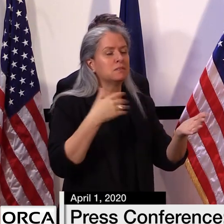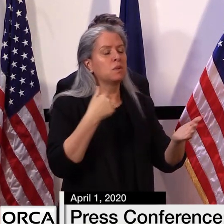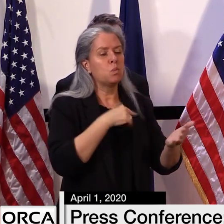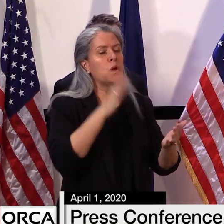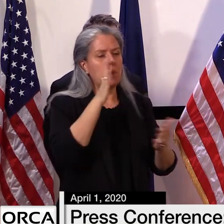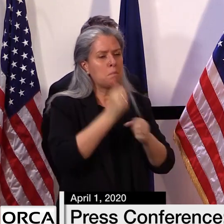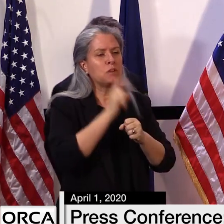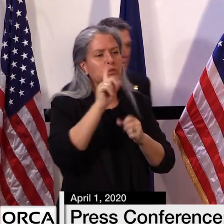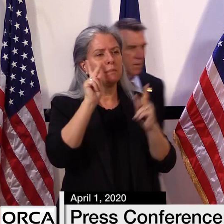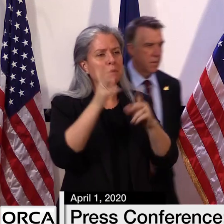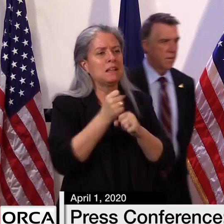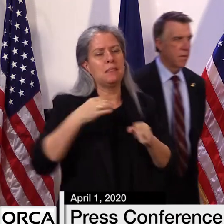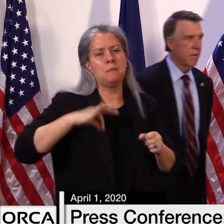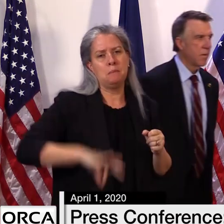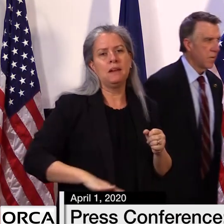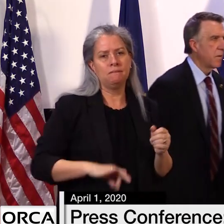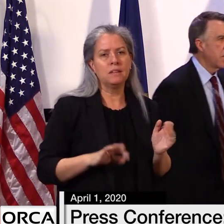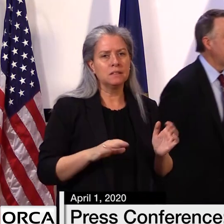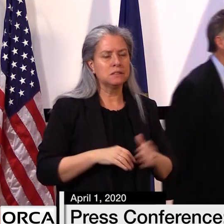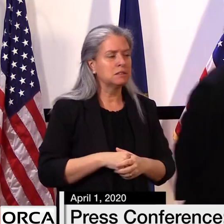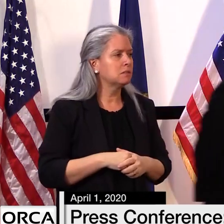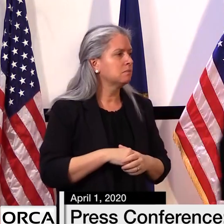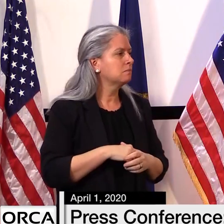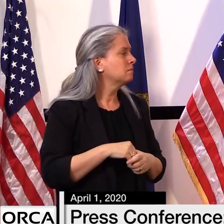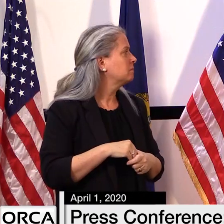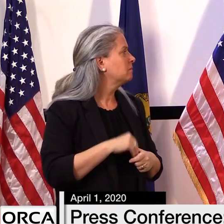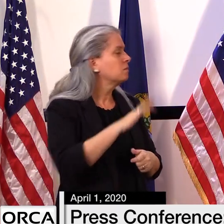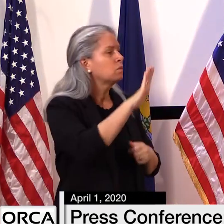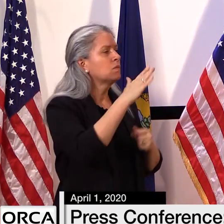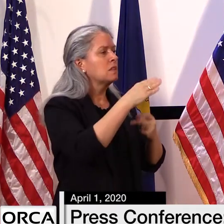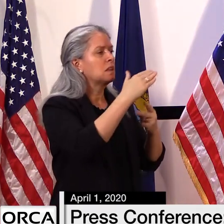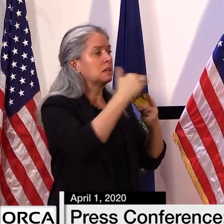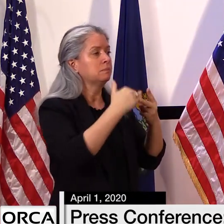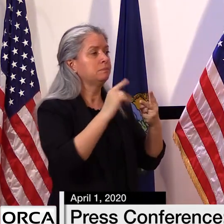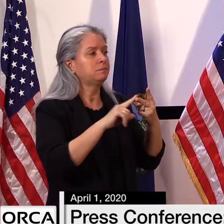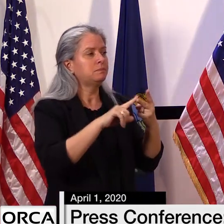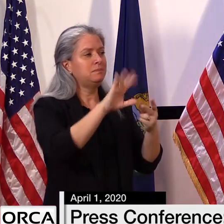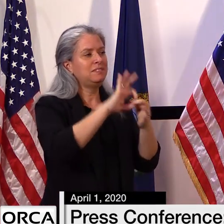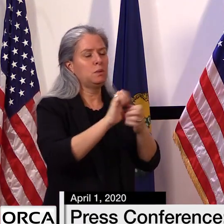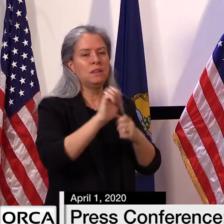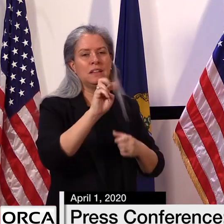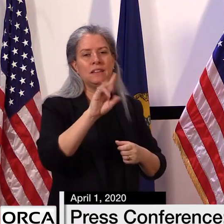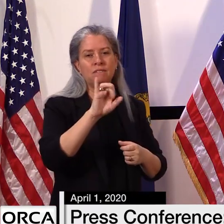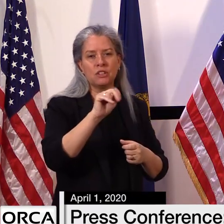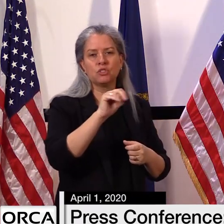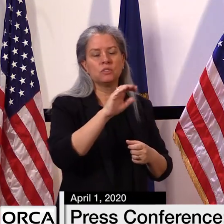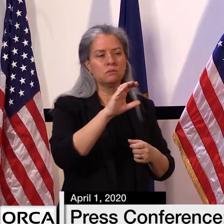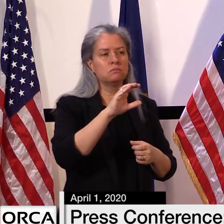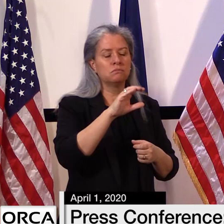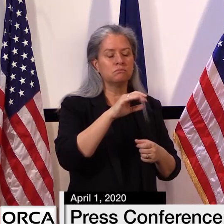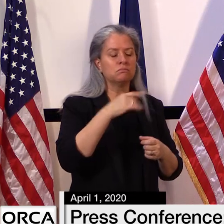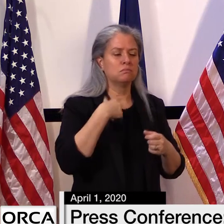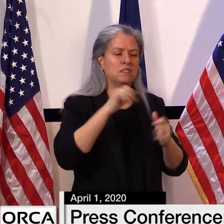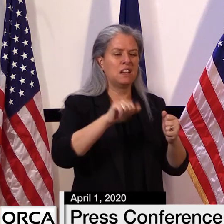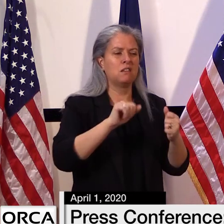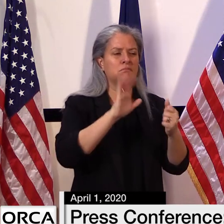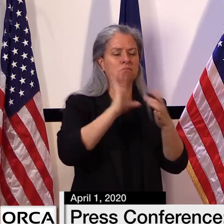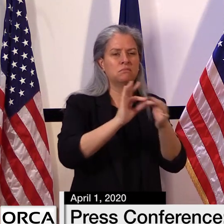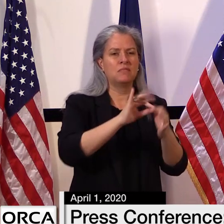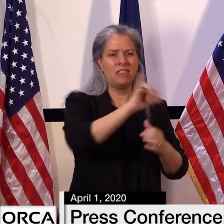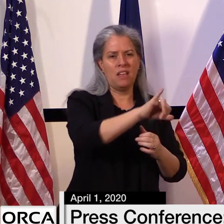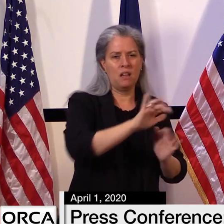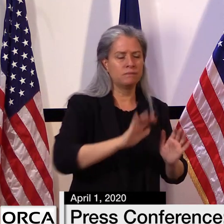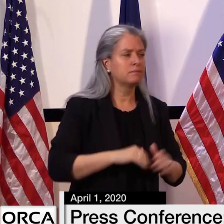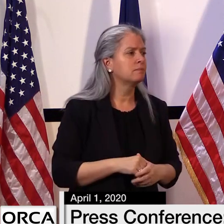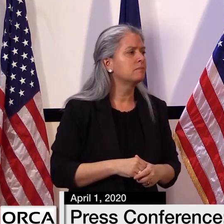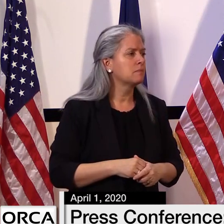need. I can't speak to the other. Yeah, I'll address the eviction and foreclosure issue as well. Just keep in